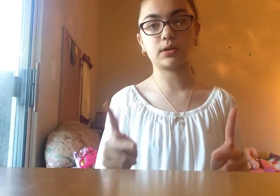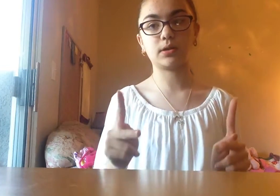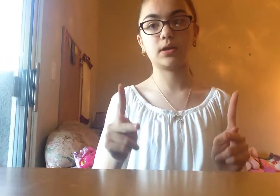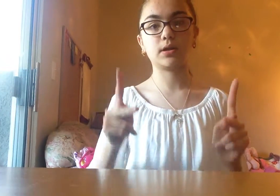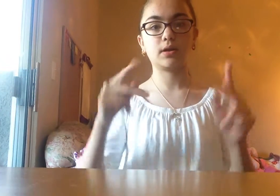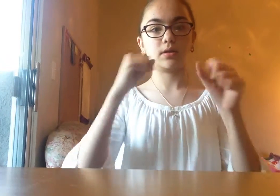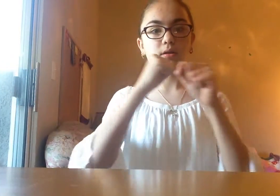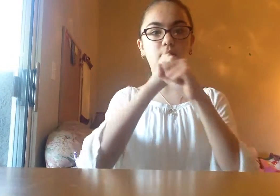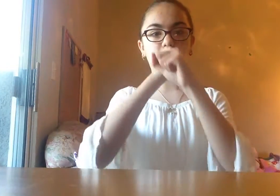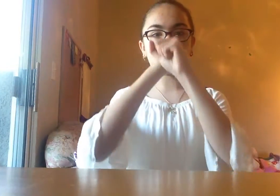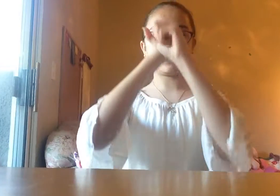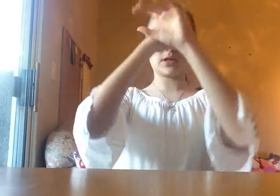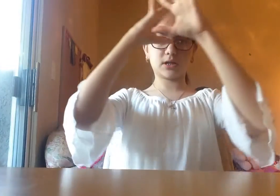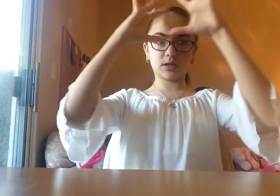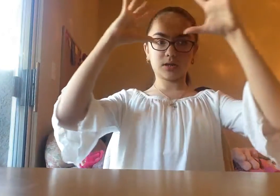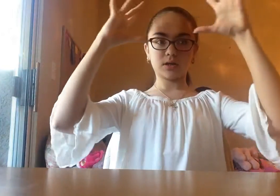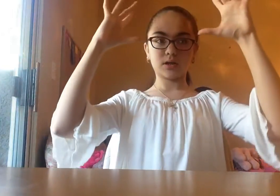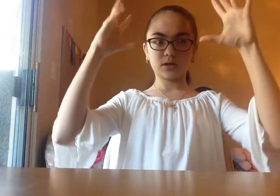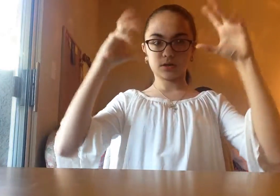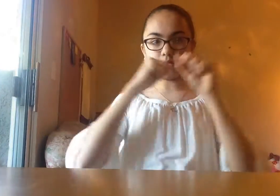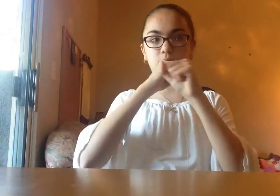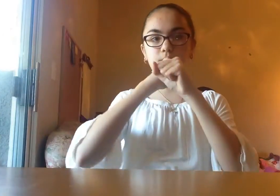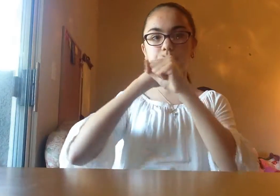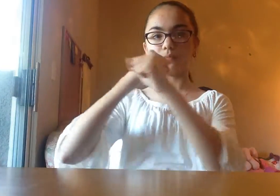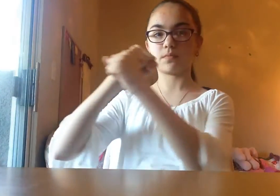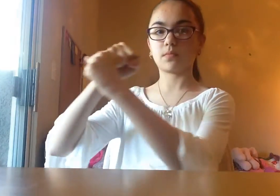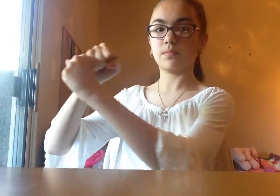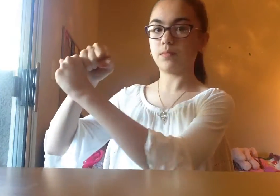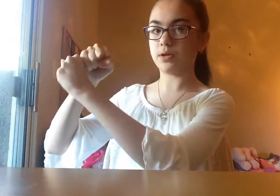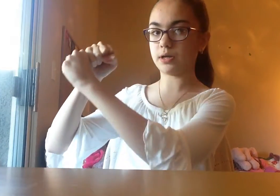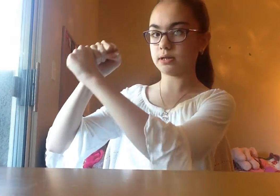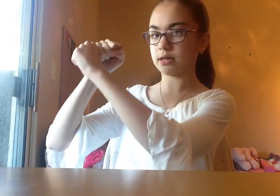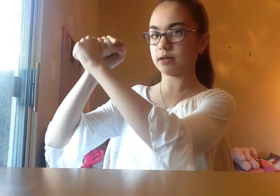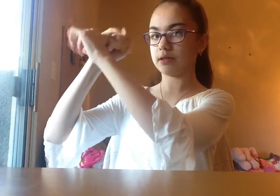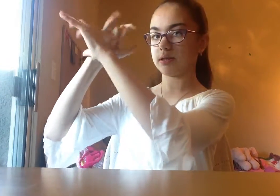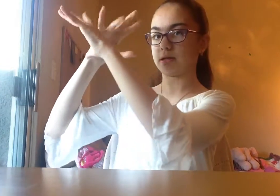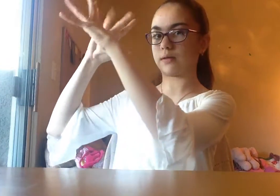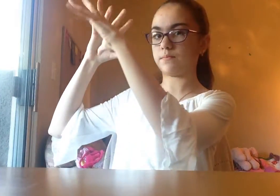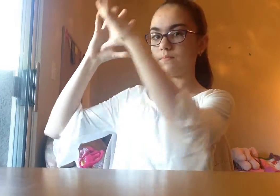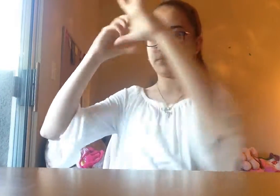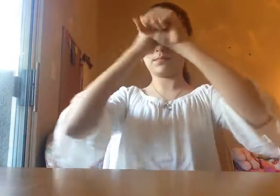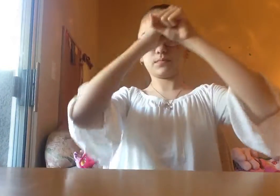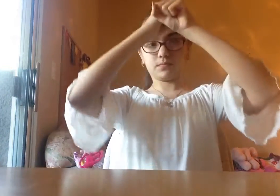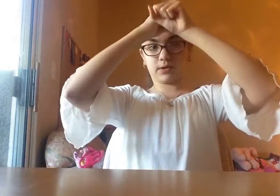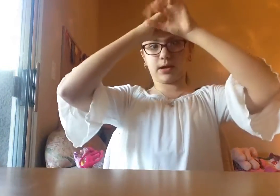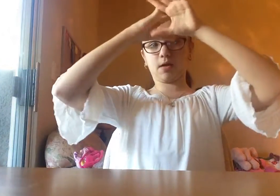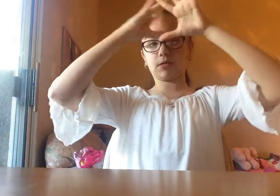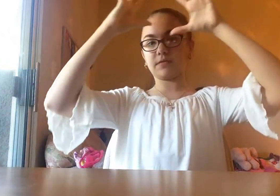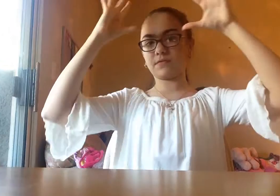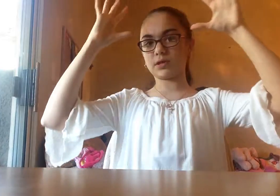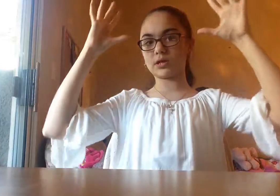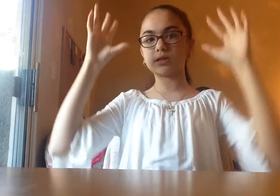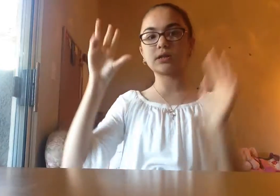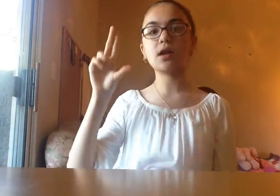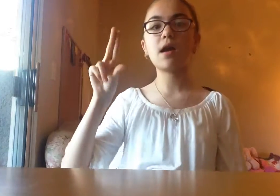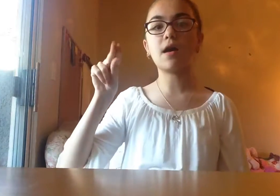Anyone of vision. So put your hands like this and like bring it out. Visions